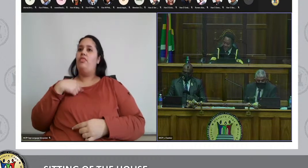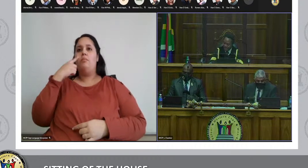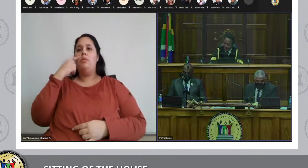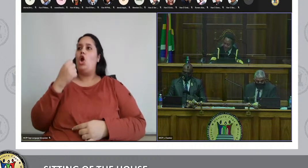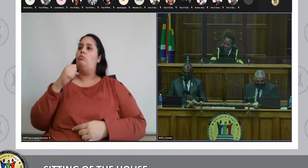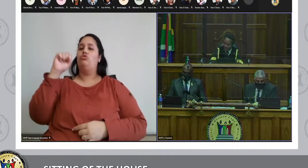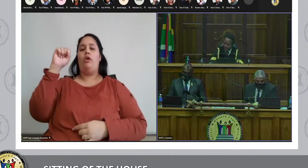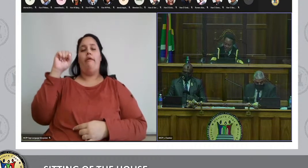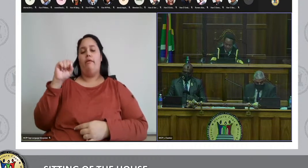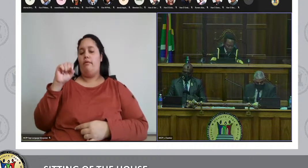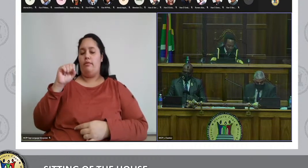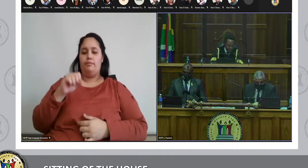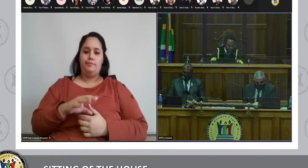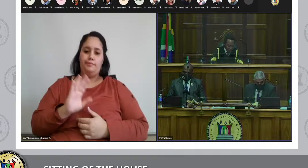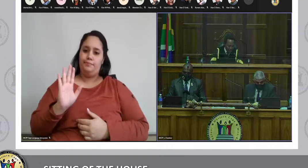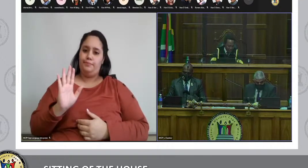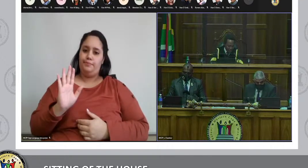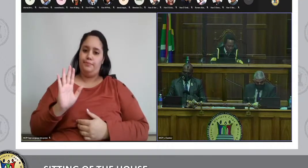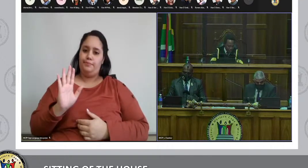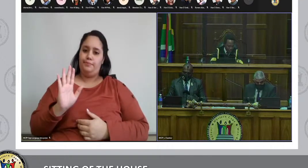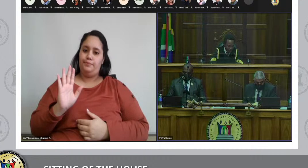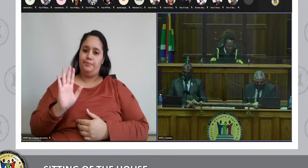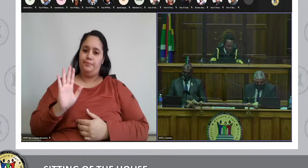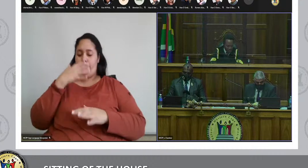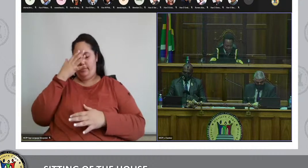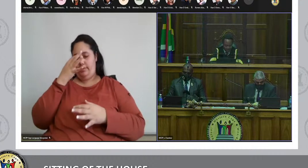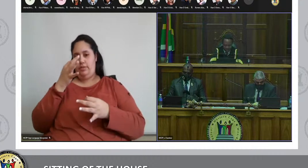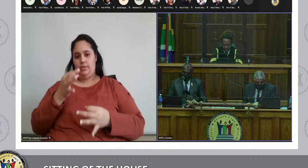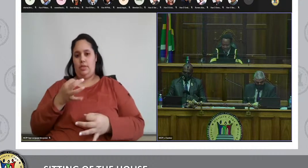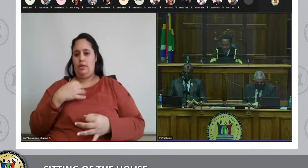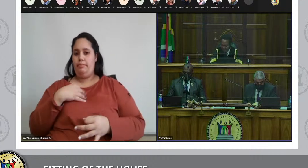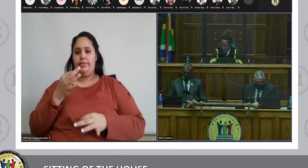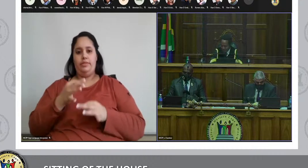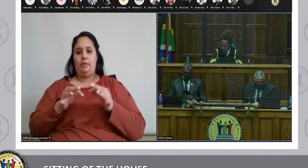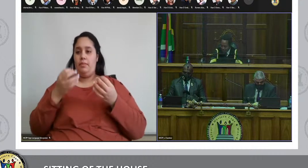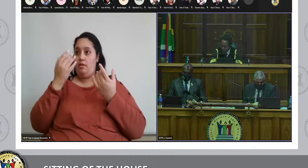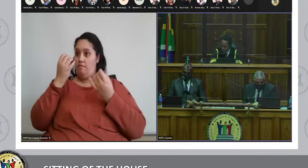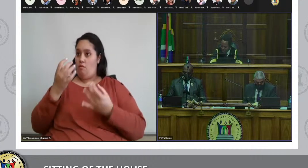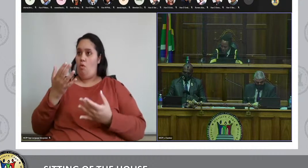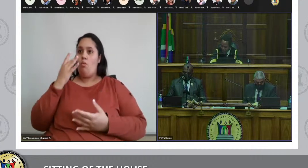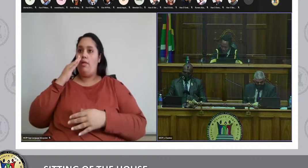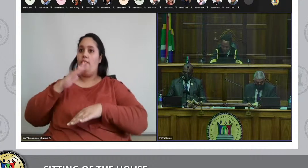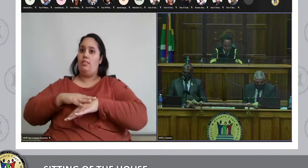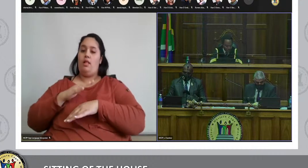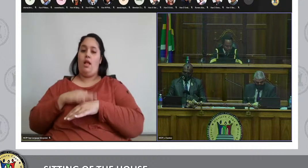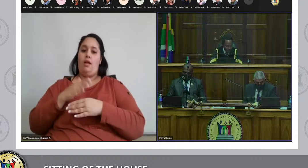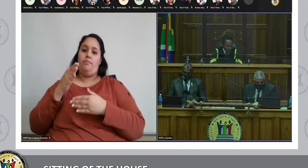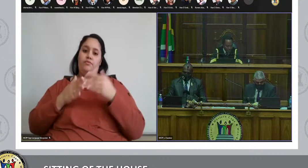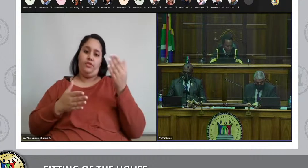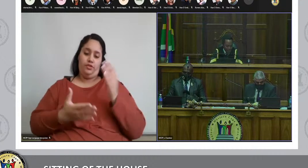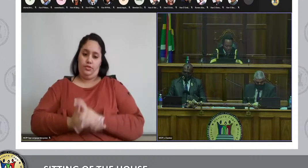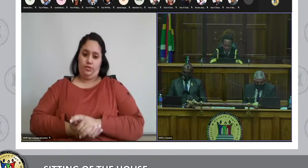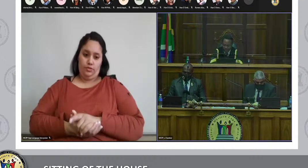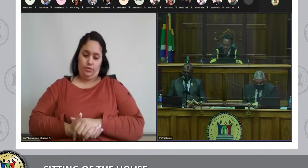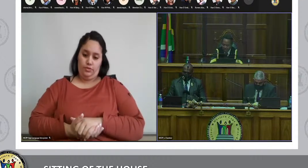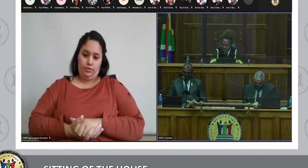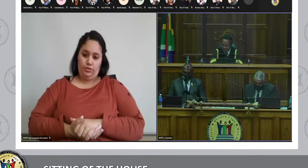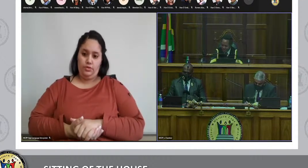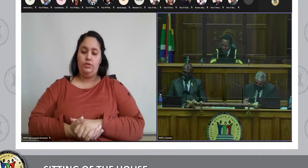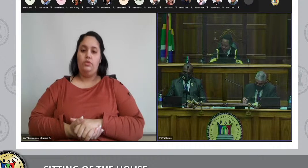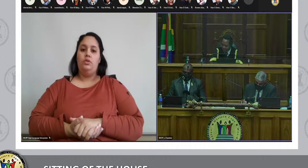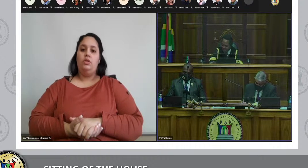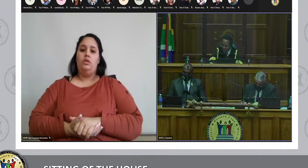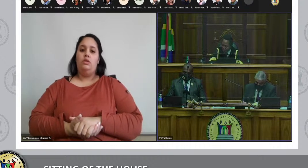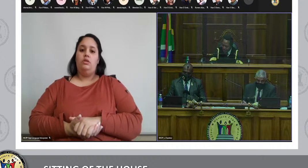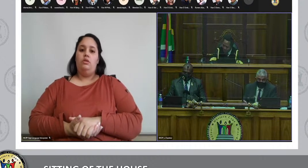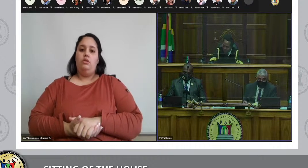So I just decided to simply tell you when the time is almost up. May I